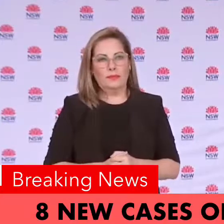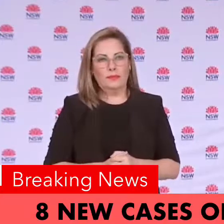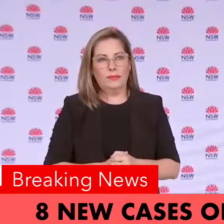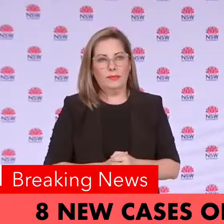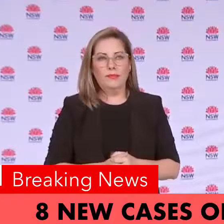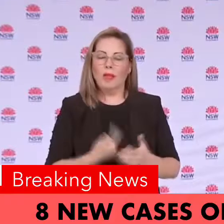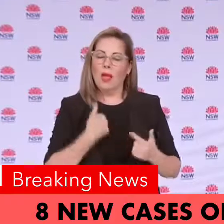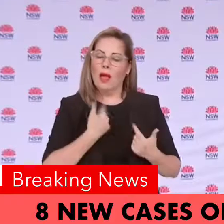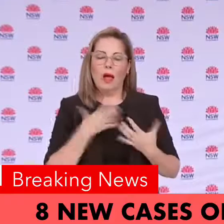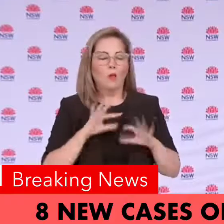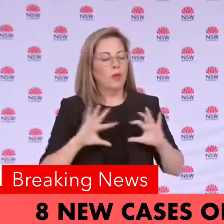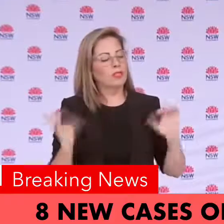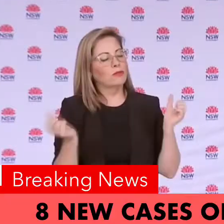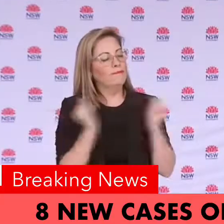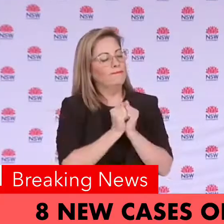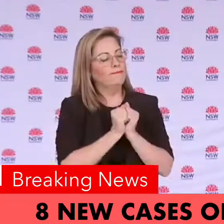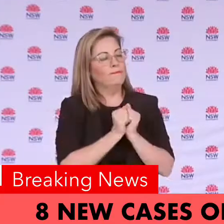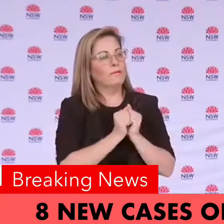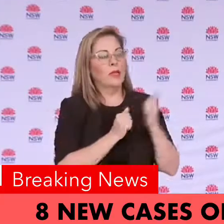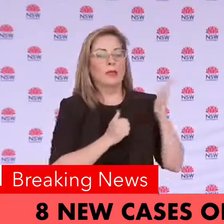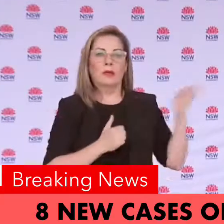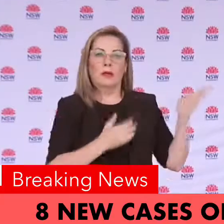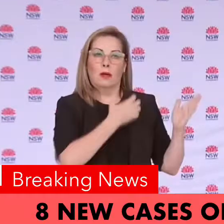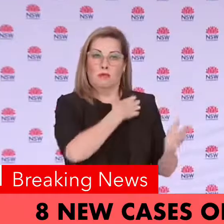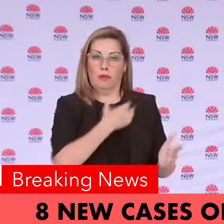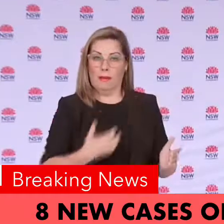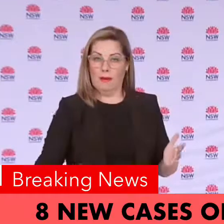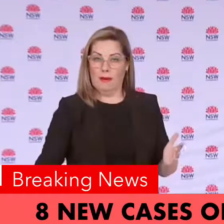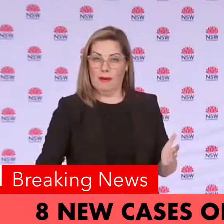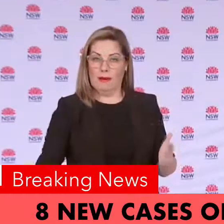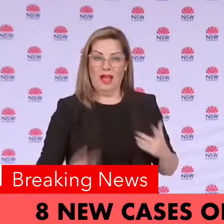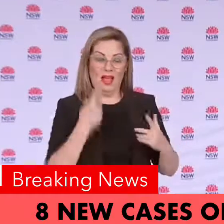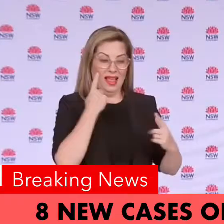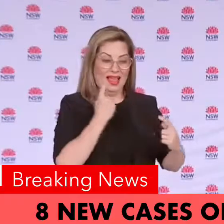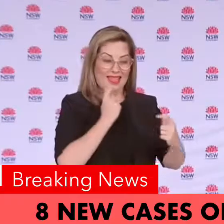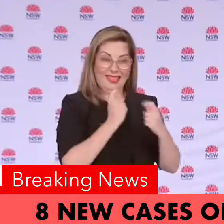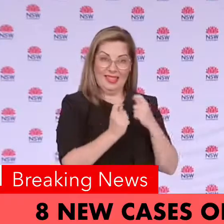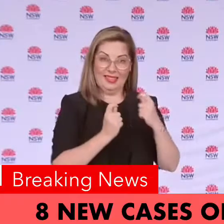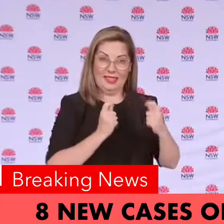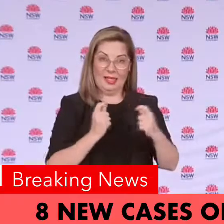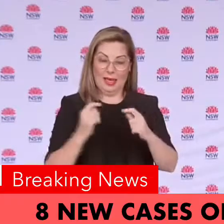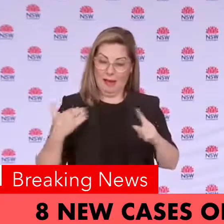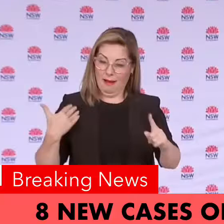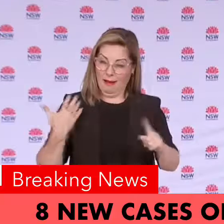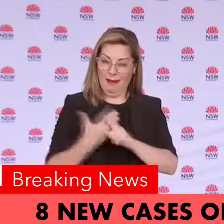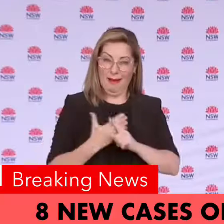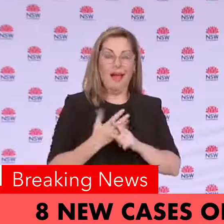echo the Premier's words in relation to the testing record. We've seen